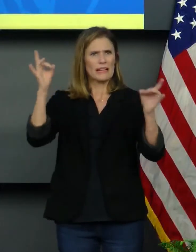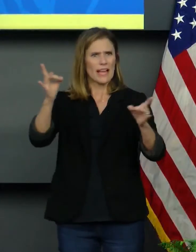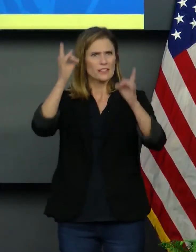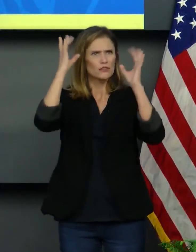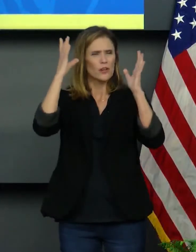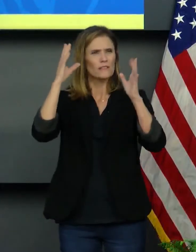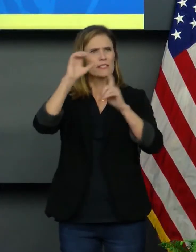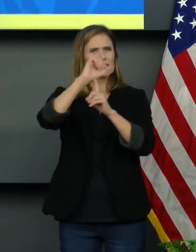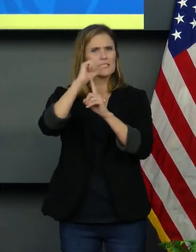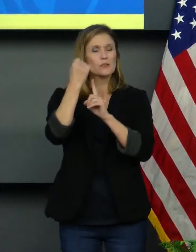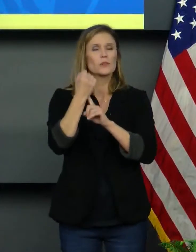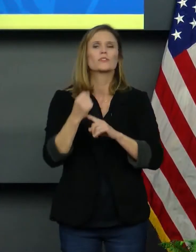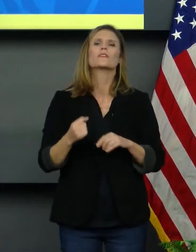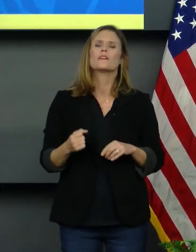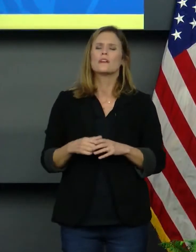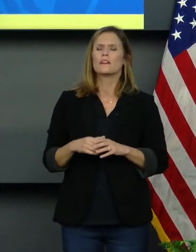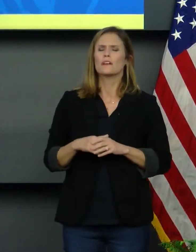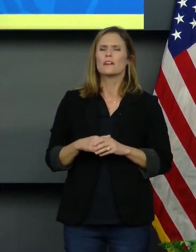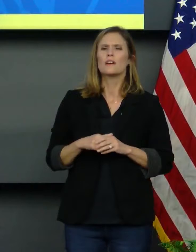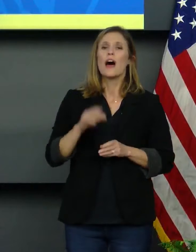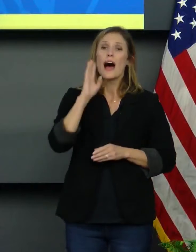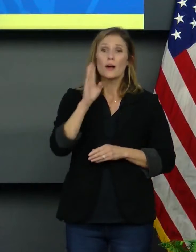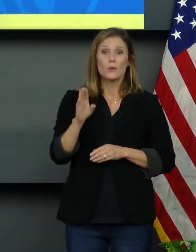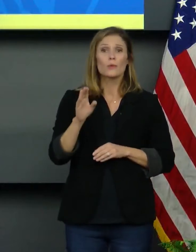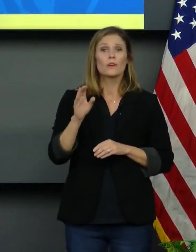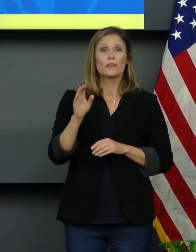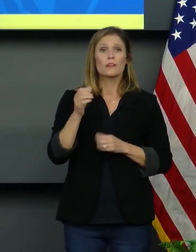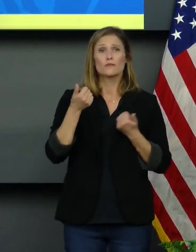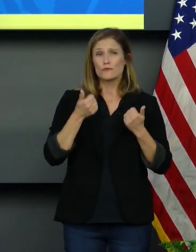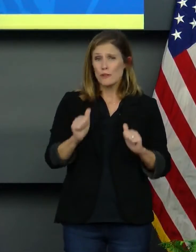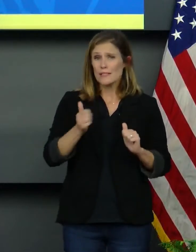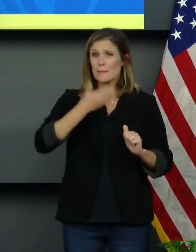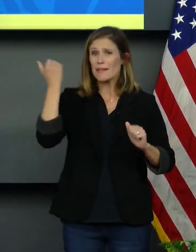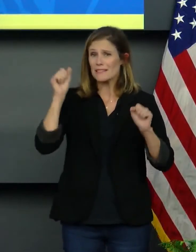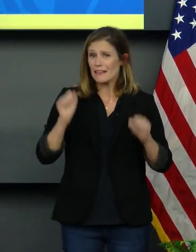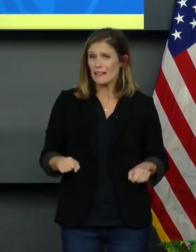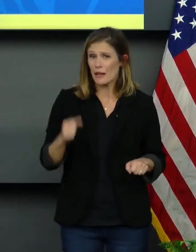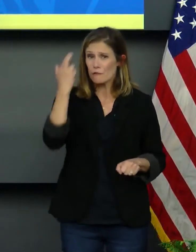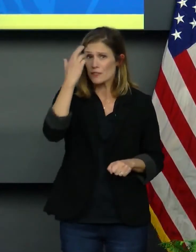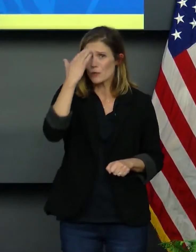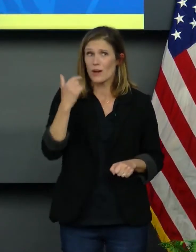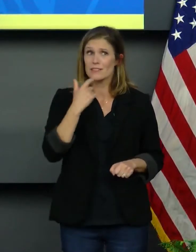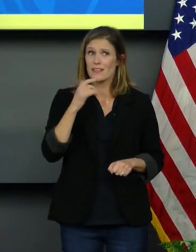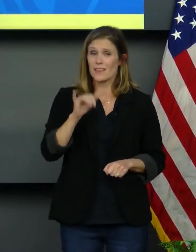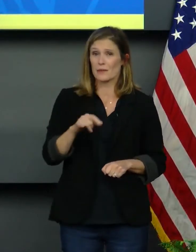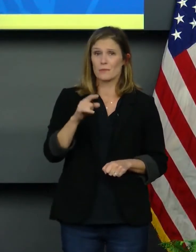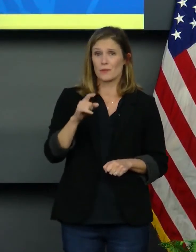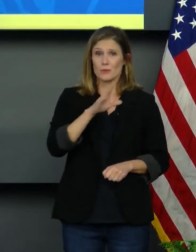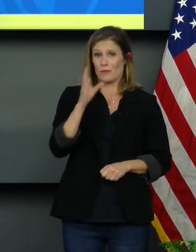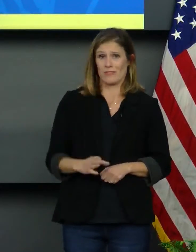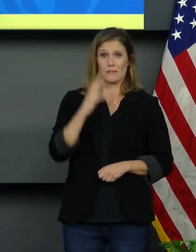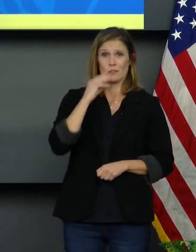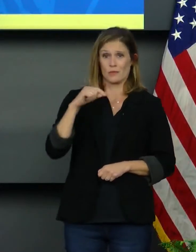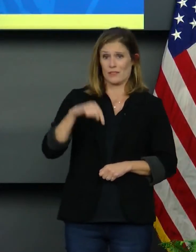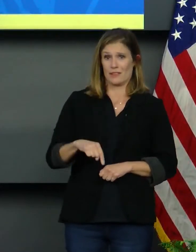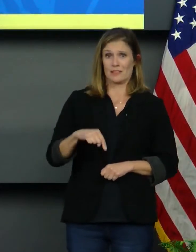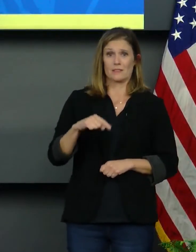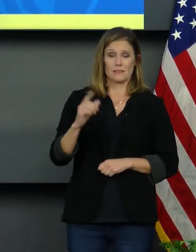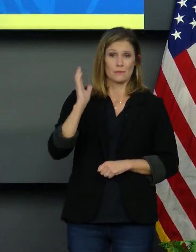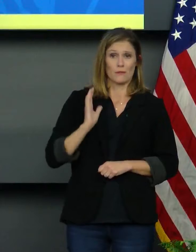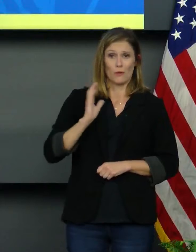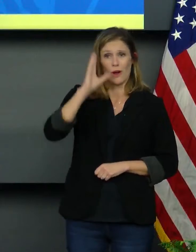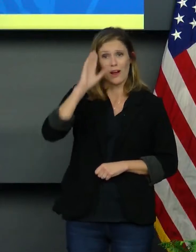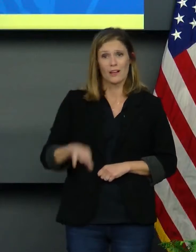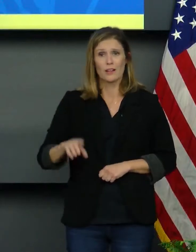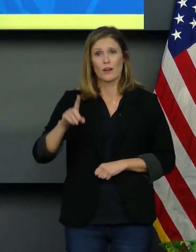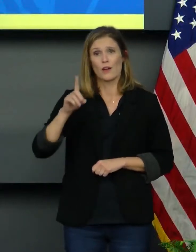situation? Yeah, I will to the best I can. And the reason I say that is that we've never been here before. So I know